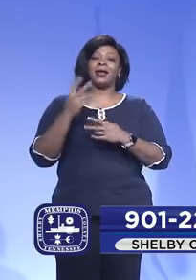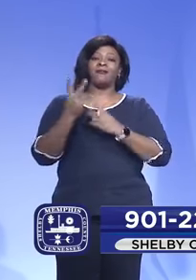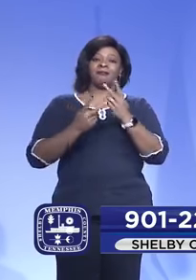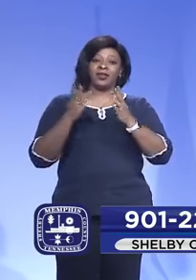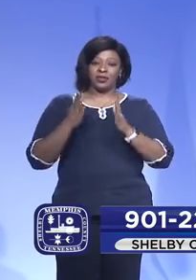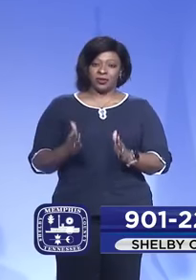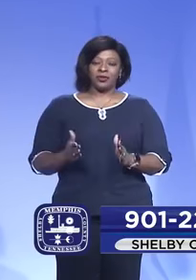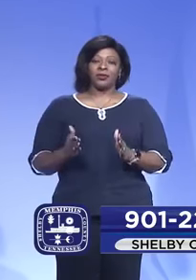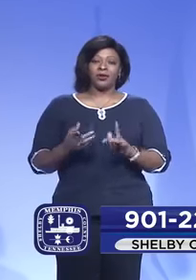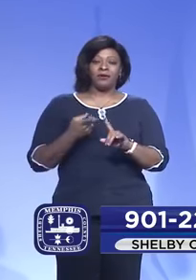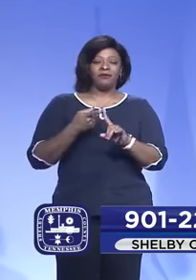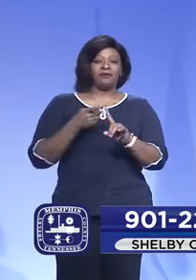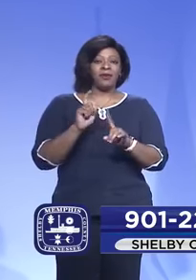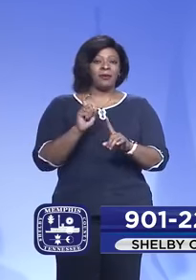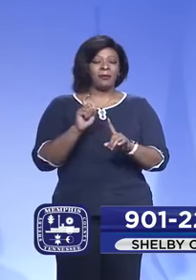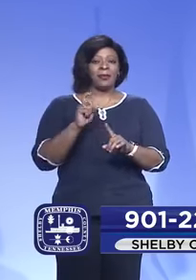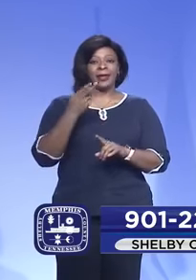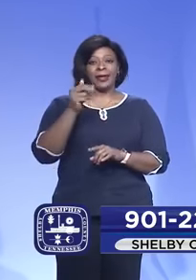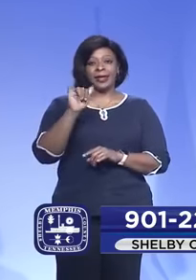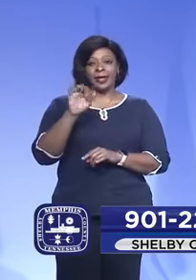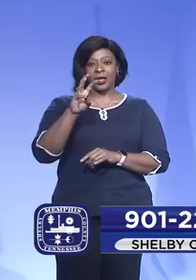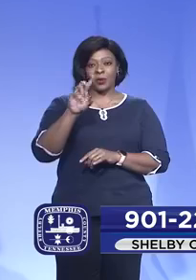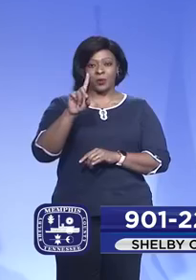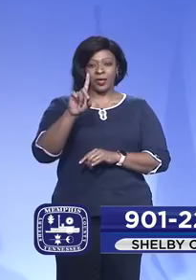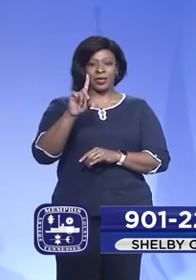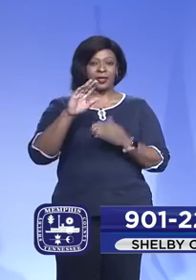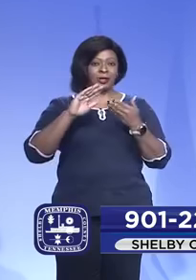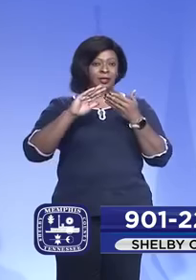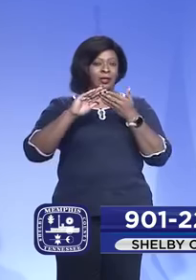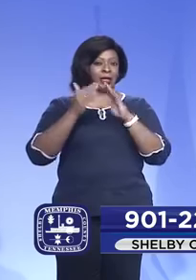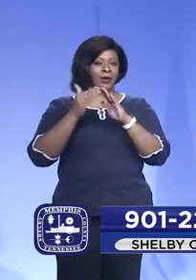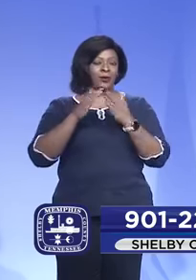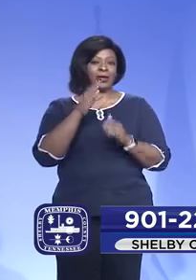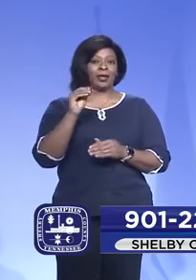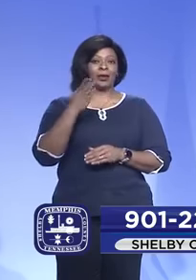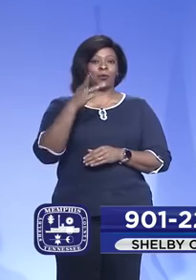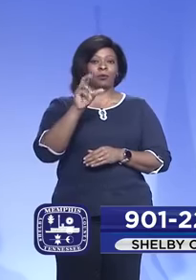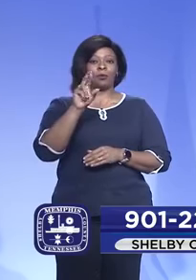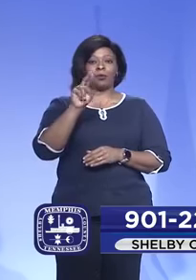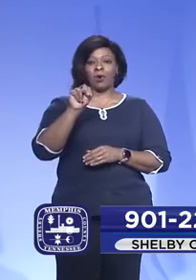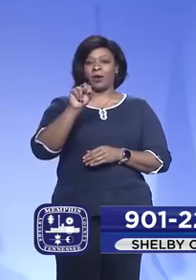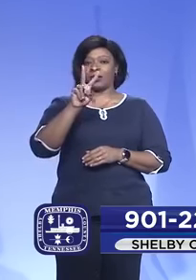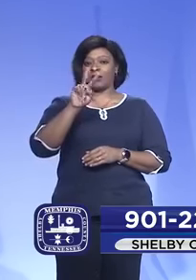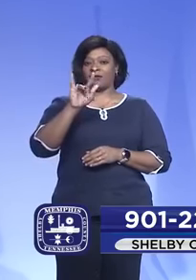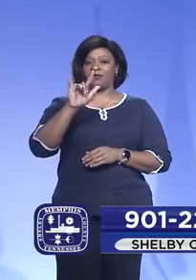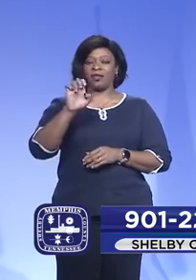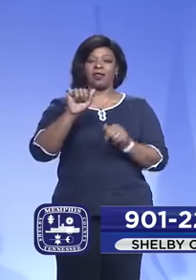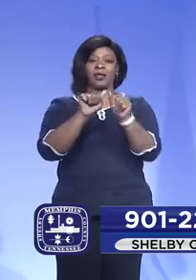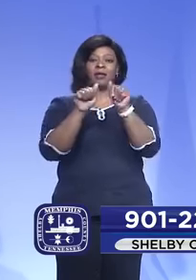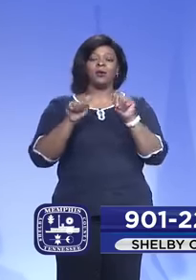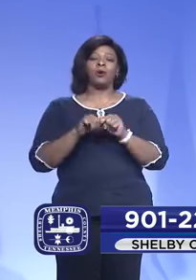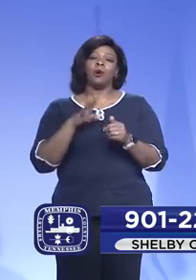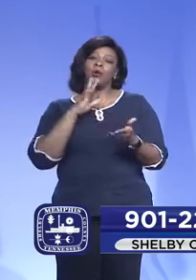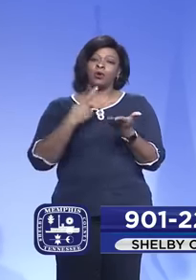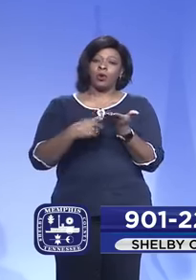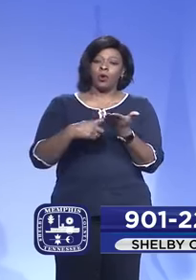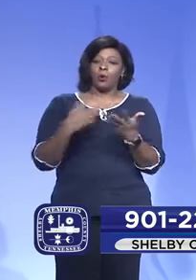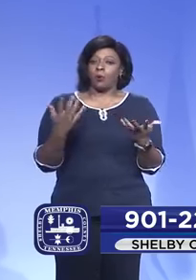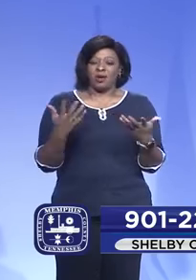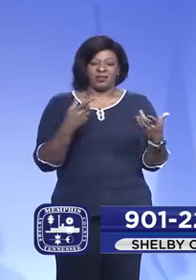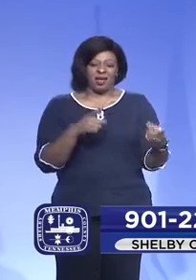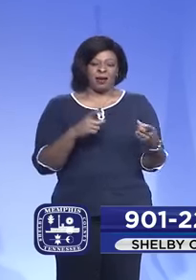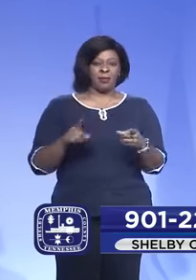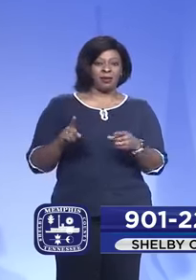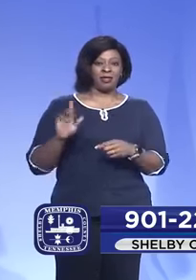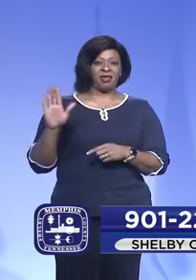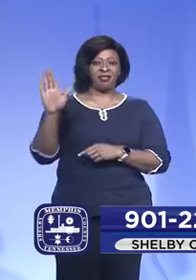visitors from Haywood County and the Brownsville area to talk about what is